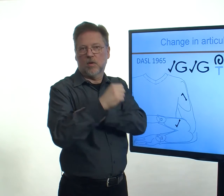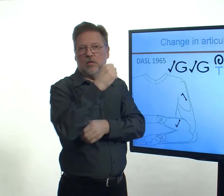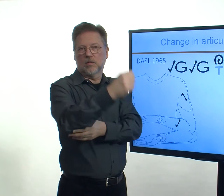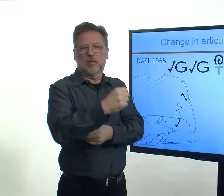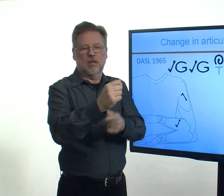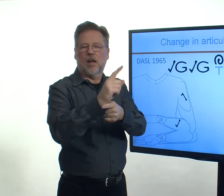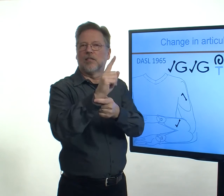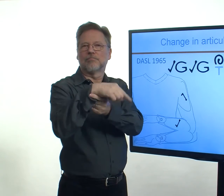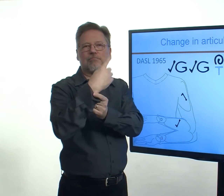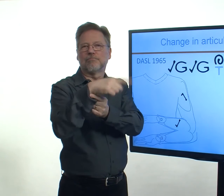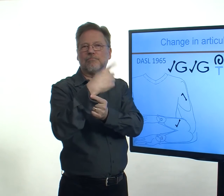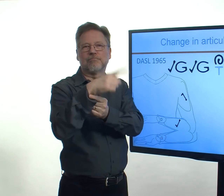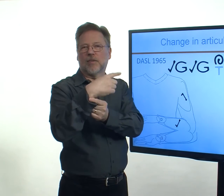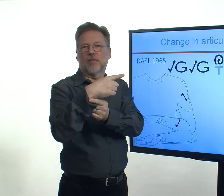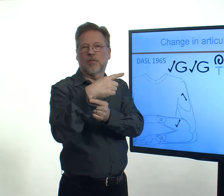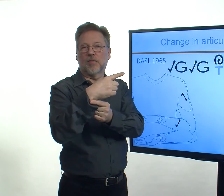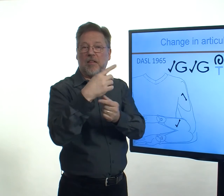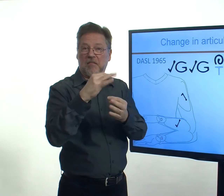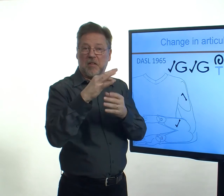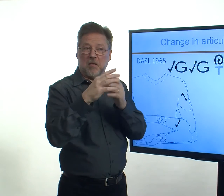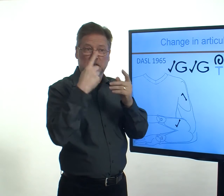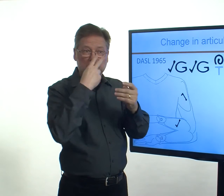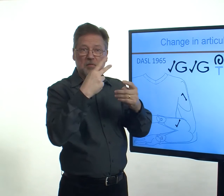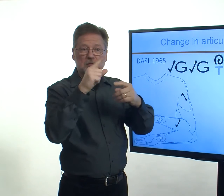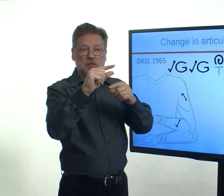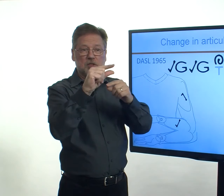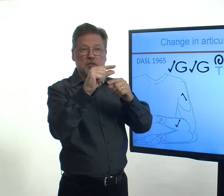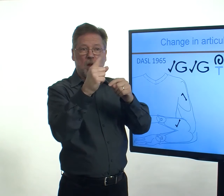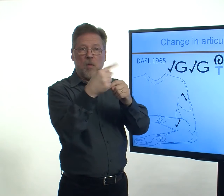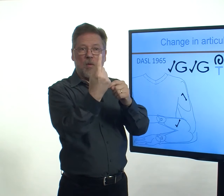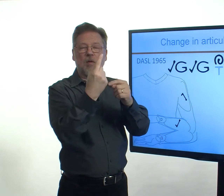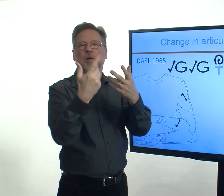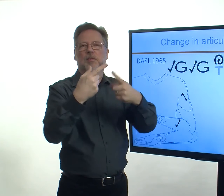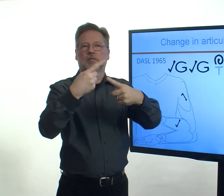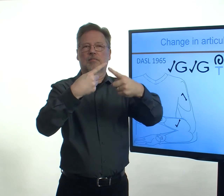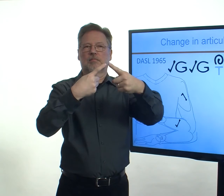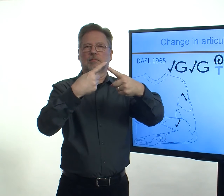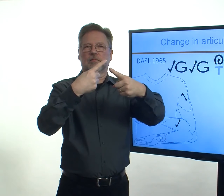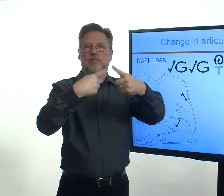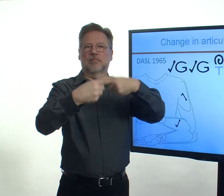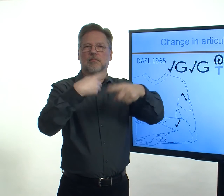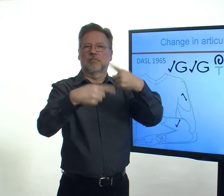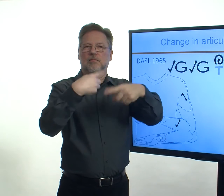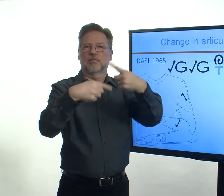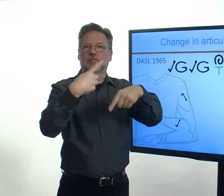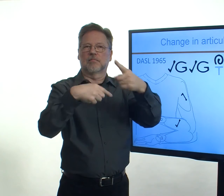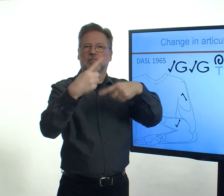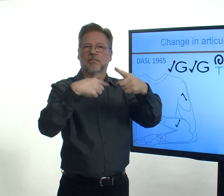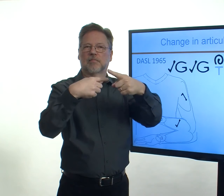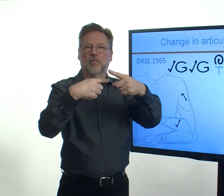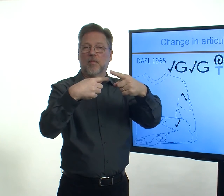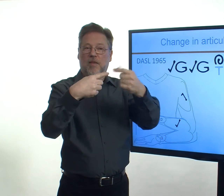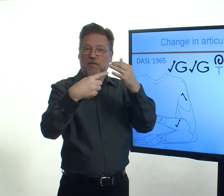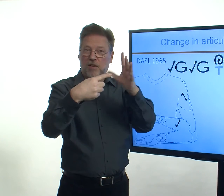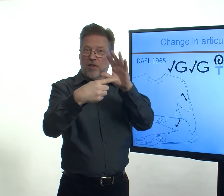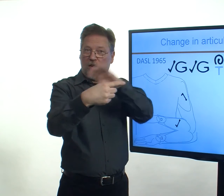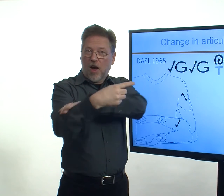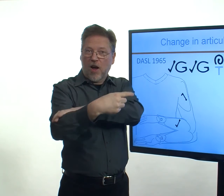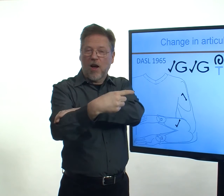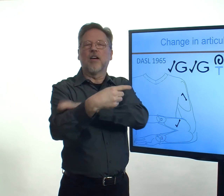wrist movements. If the G symbol were used alone, then the form would look like this. But with the arm, it's like